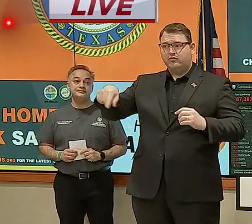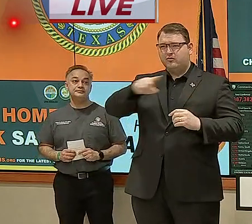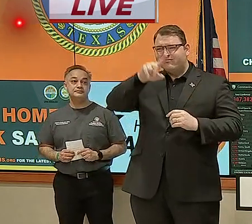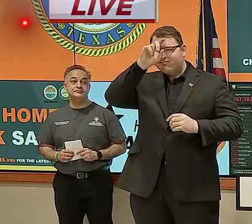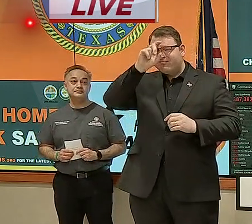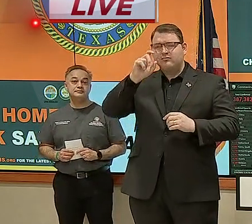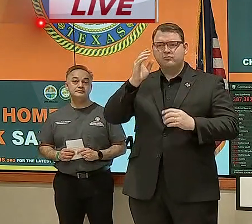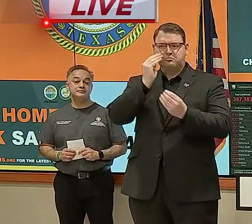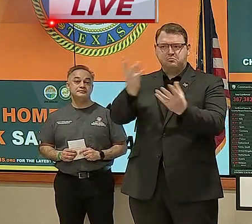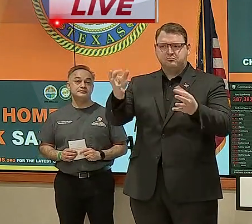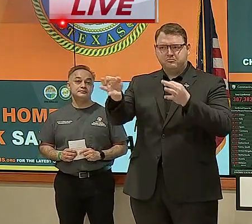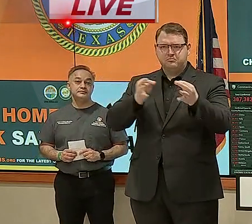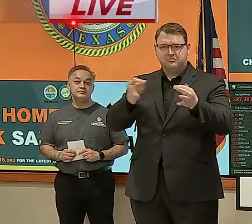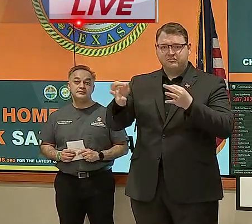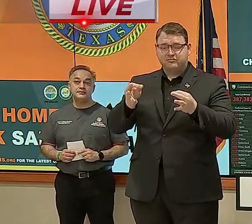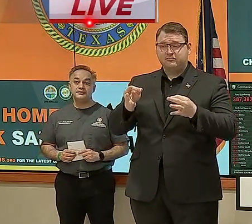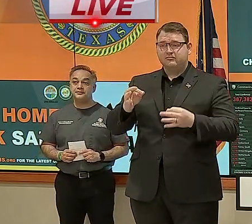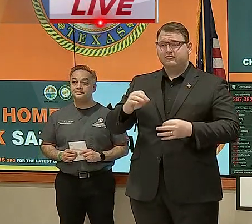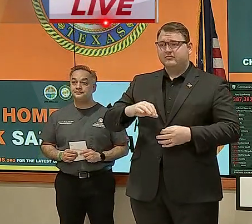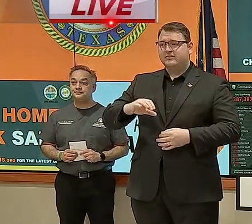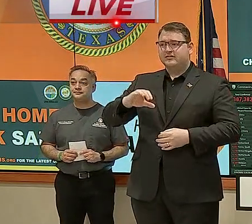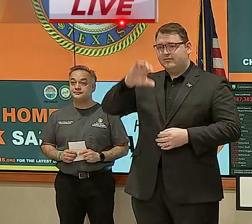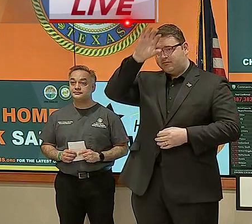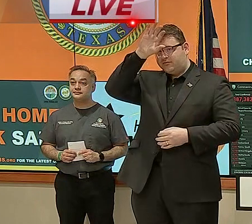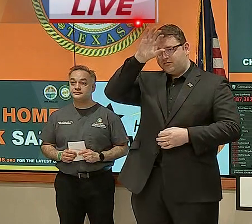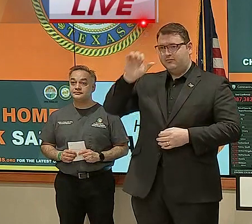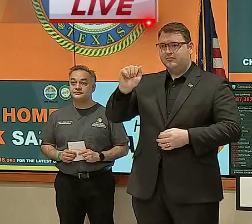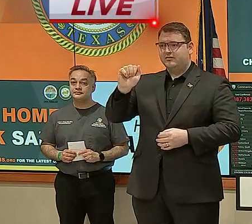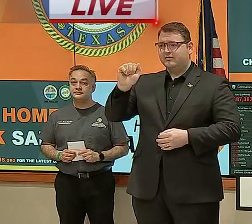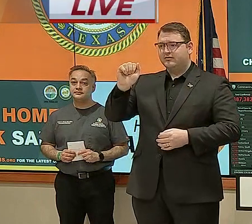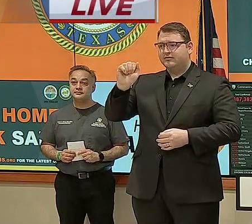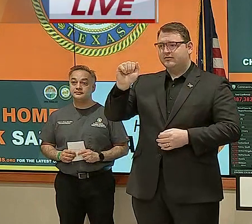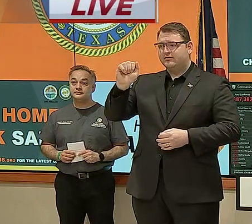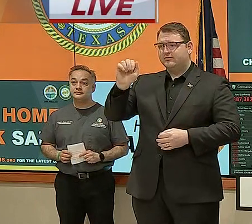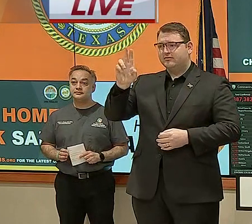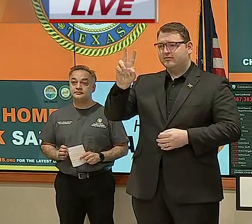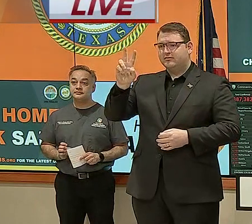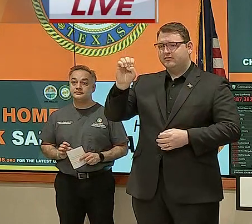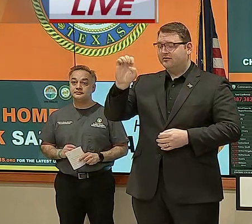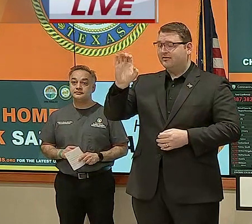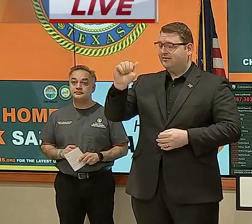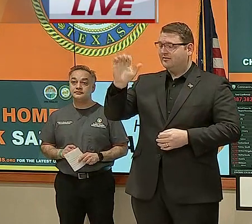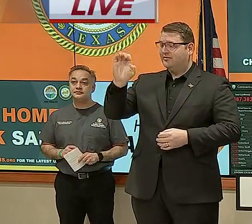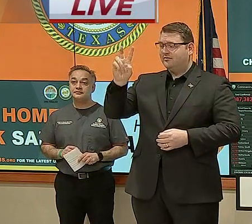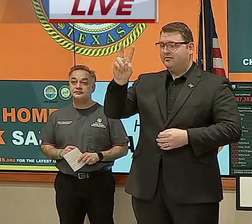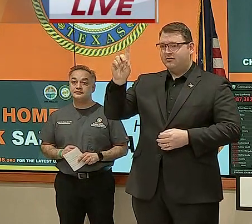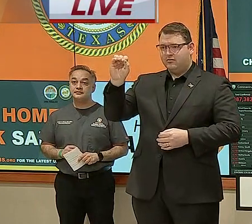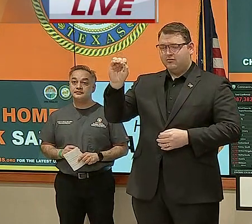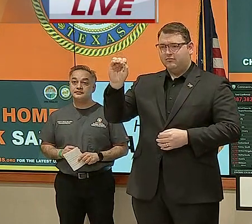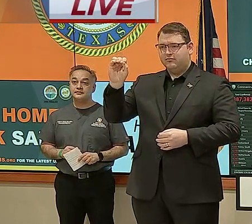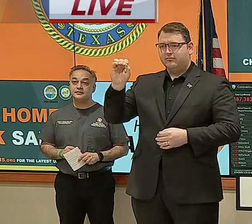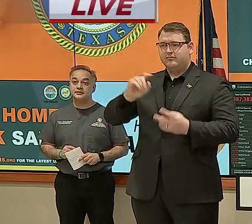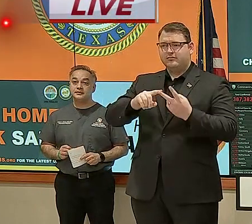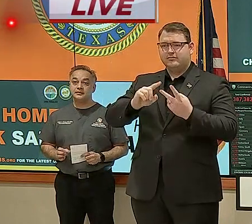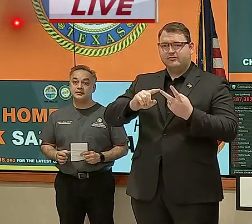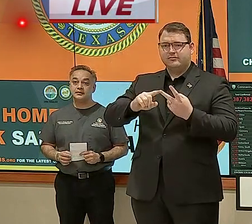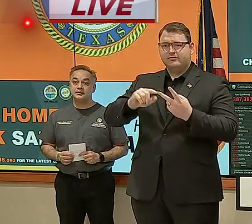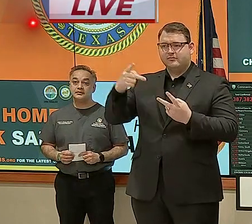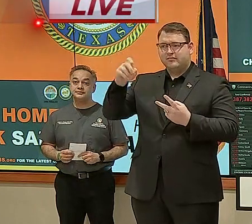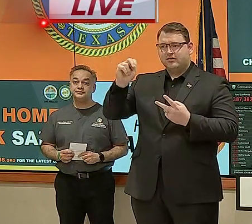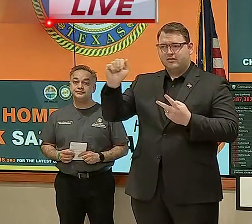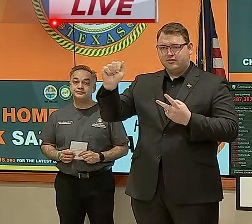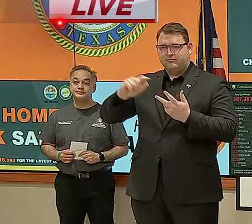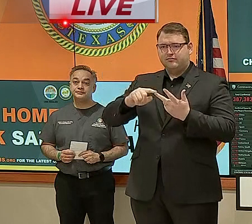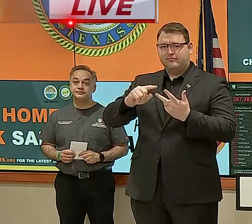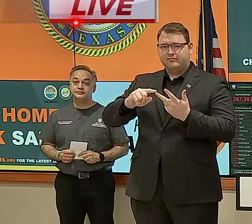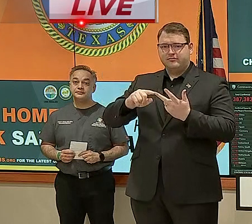Chief Acevedo, Chief Pena, the fire chief for the city of Houston, Chief Bunick from their Office of Emergency Management,